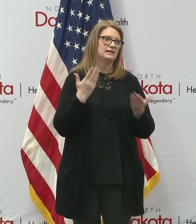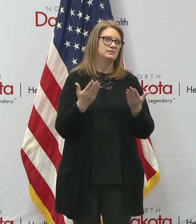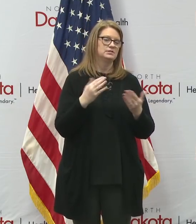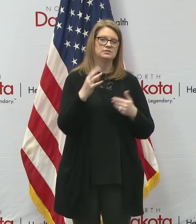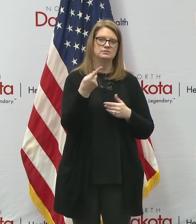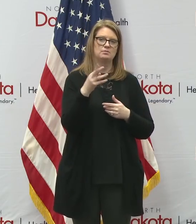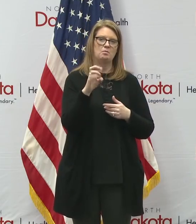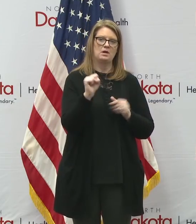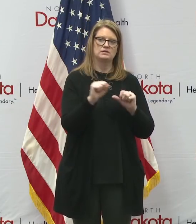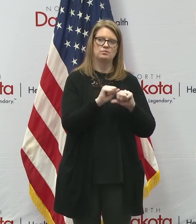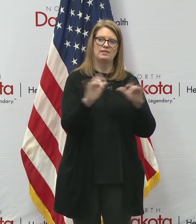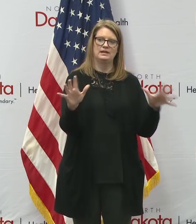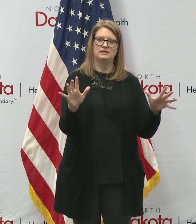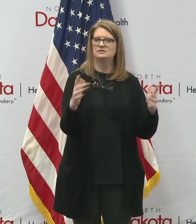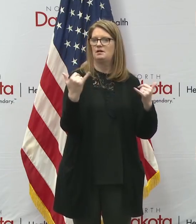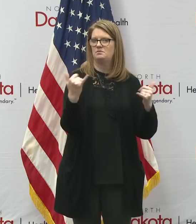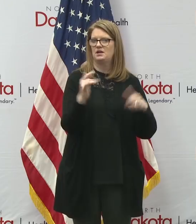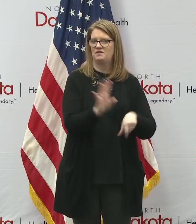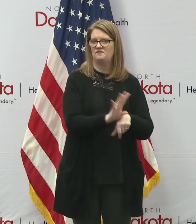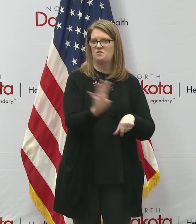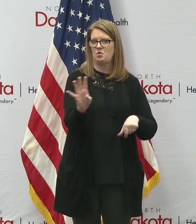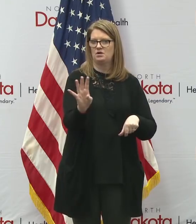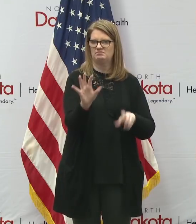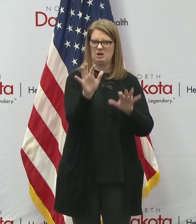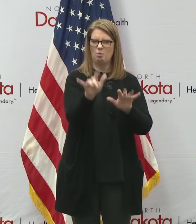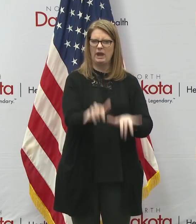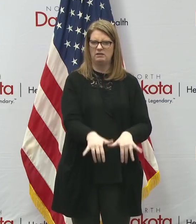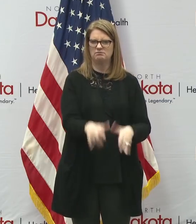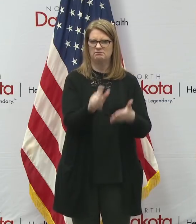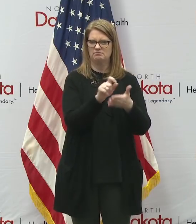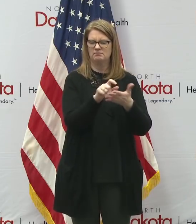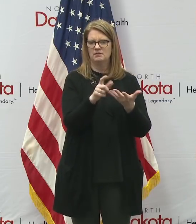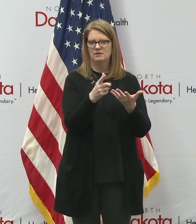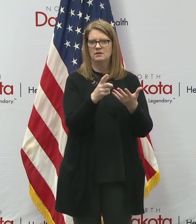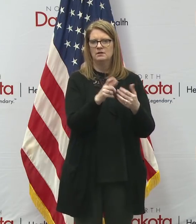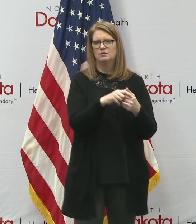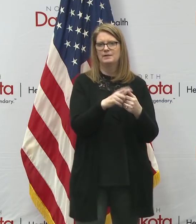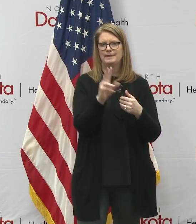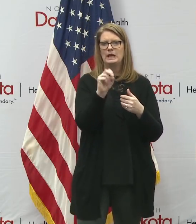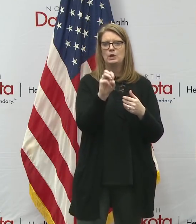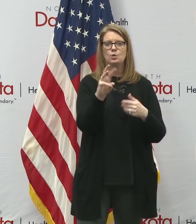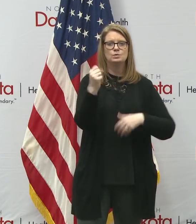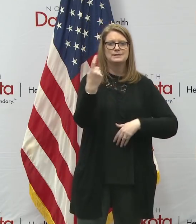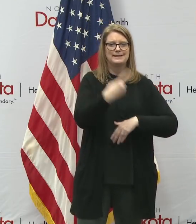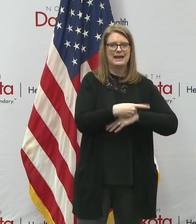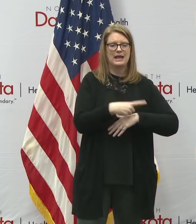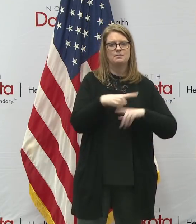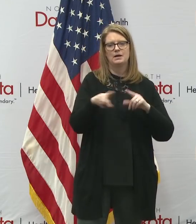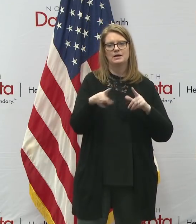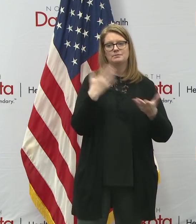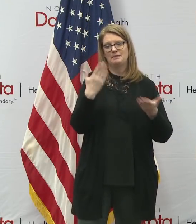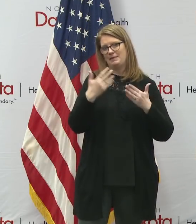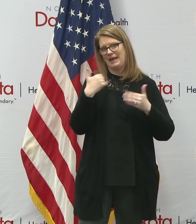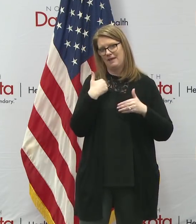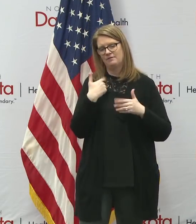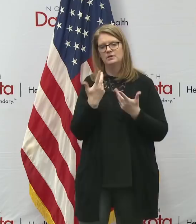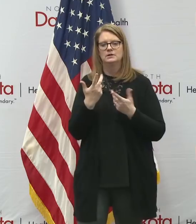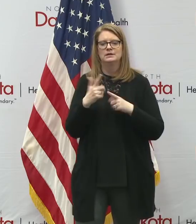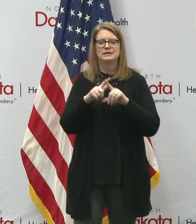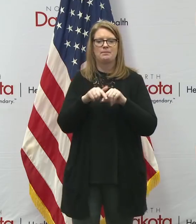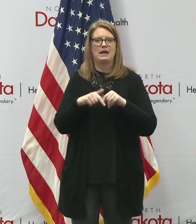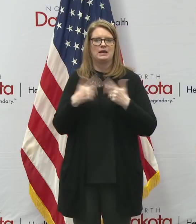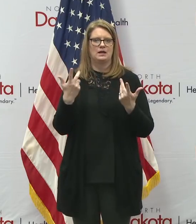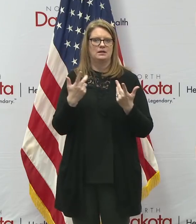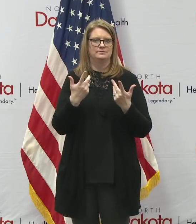release update at 4 tomorrow, depending on what the news of the day is, but we may have one depending on how